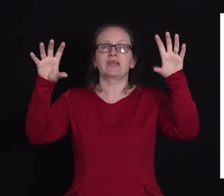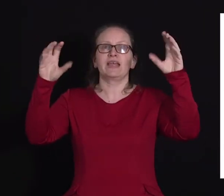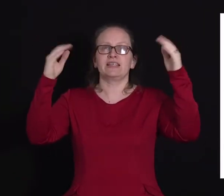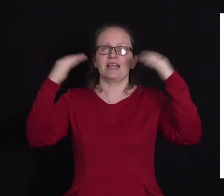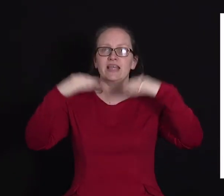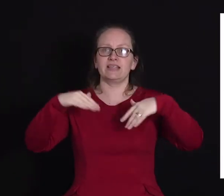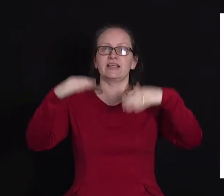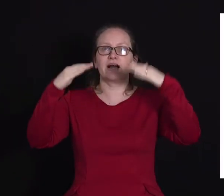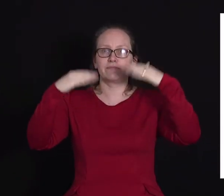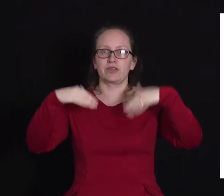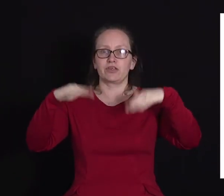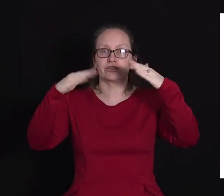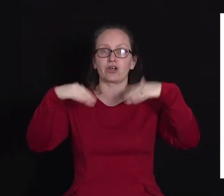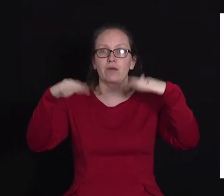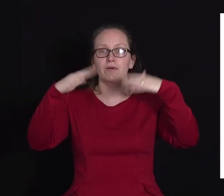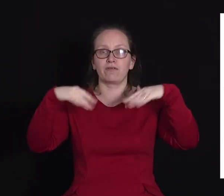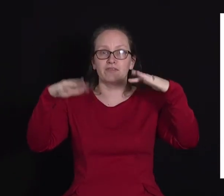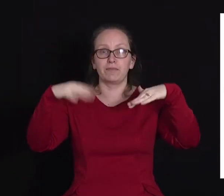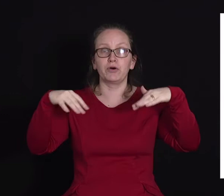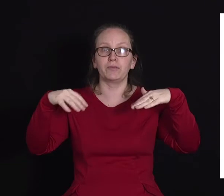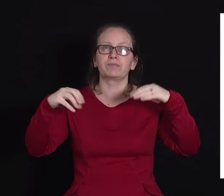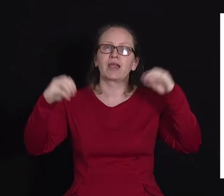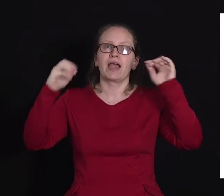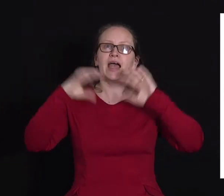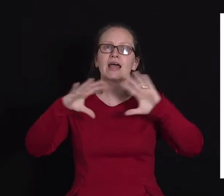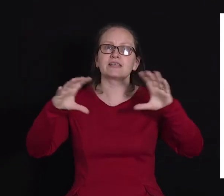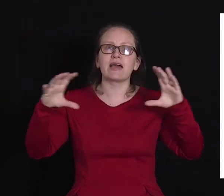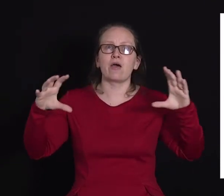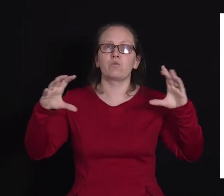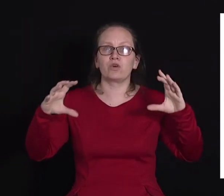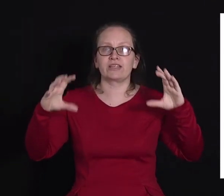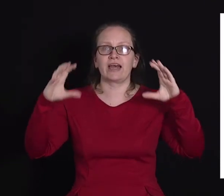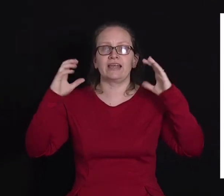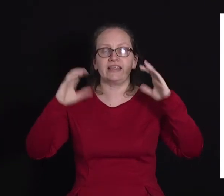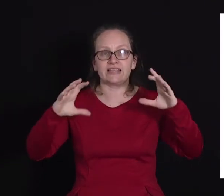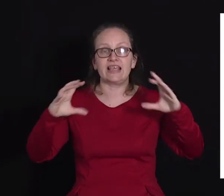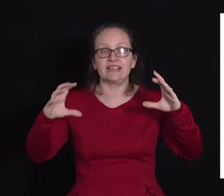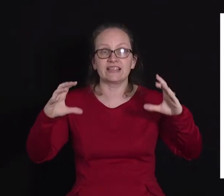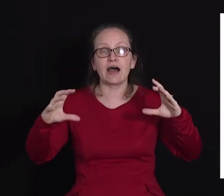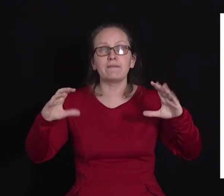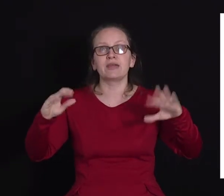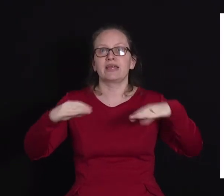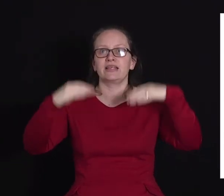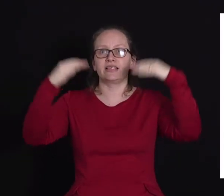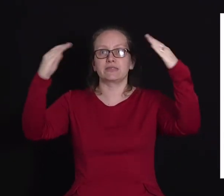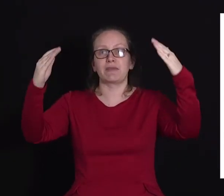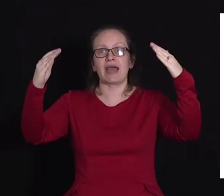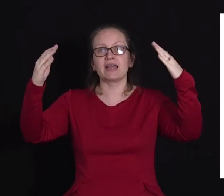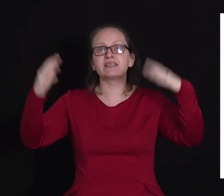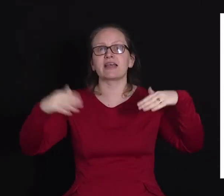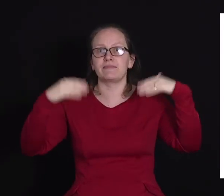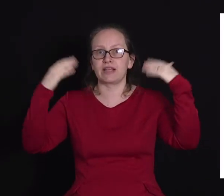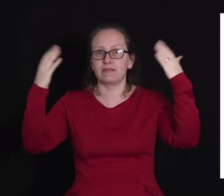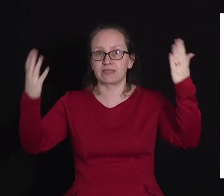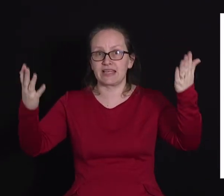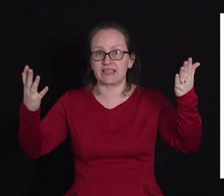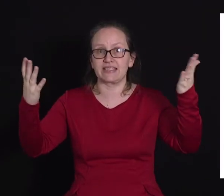is heating up the top of the pool. As that water is heated up, it expands and becomes less